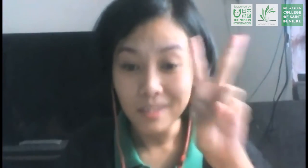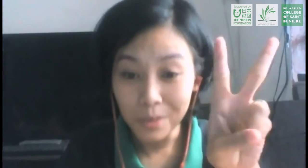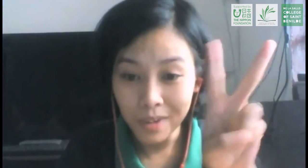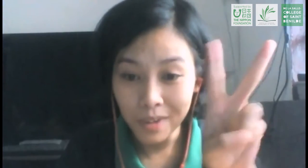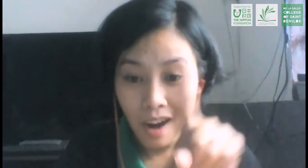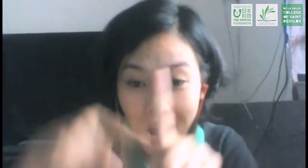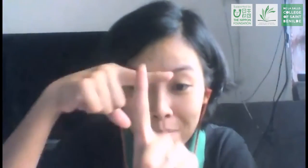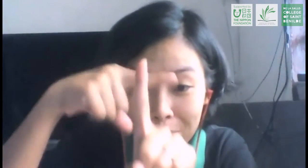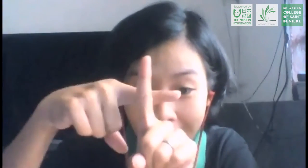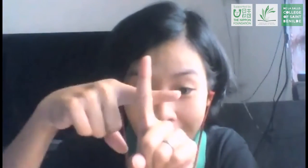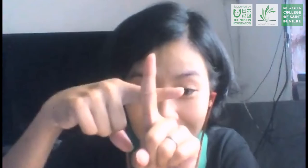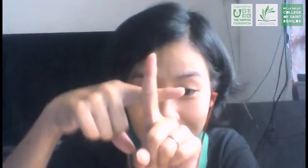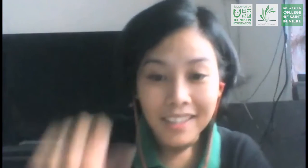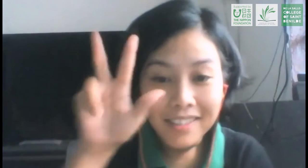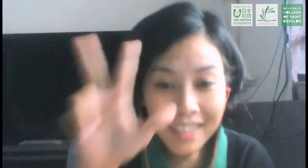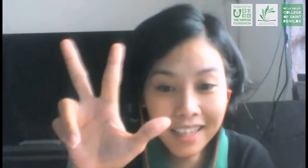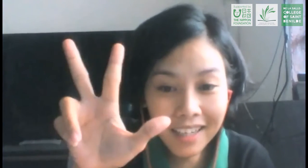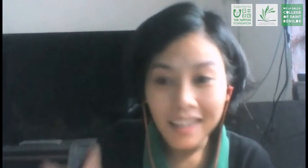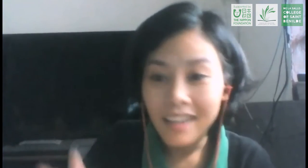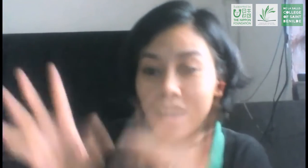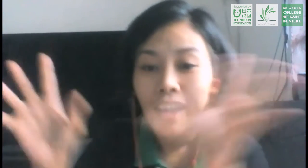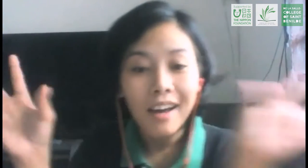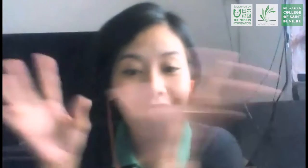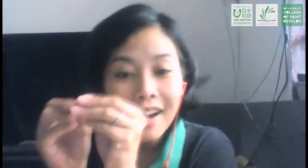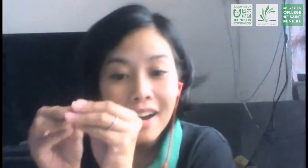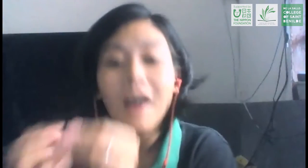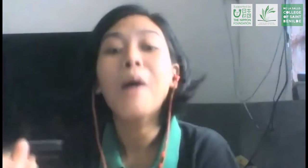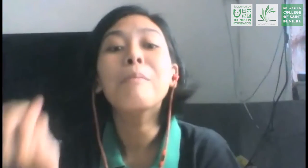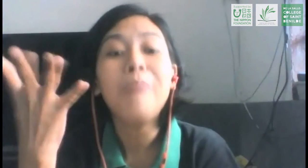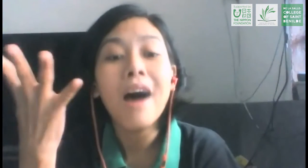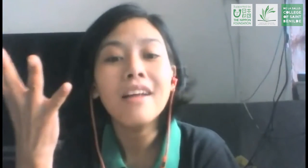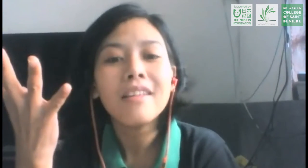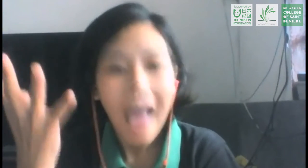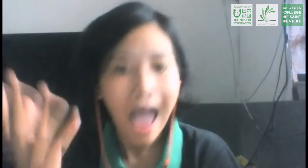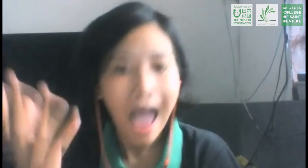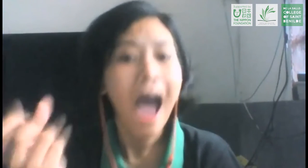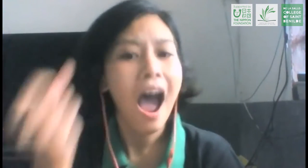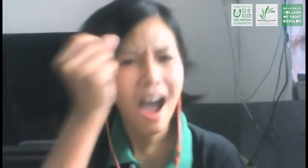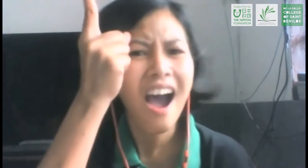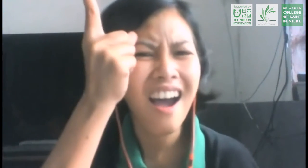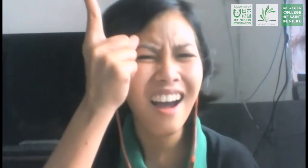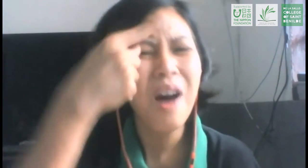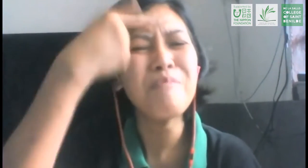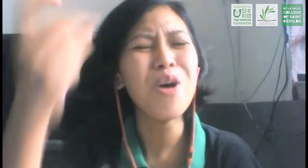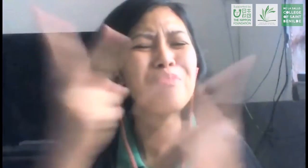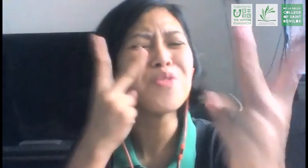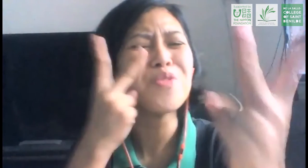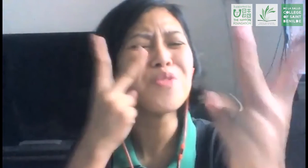So how do I resolve this issue? 2 plus 3 altogether, how much?